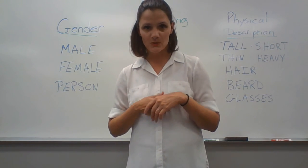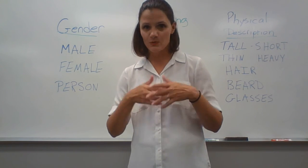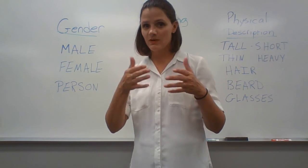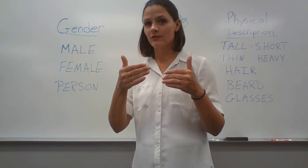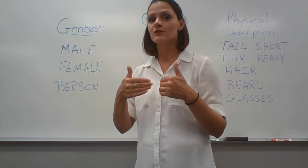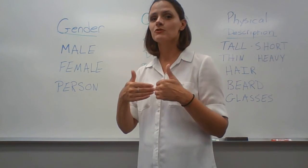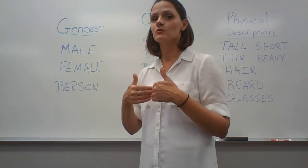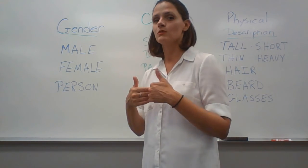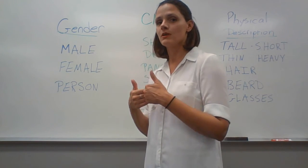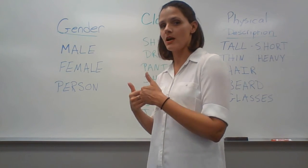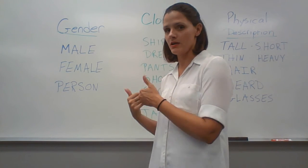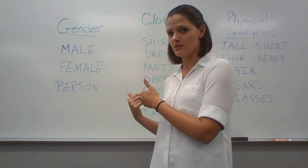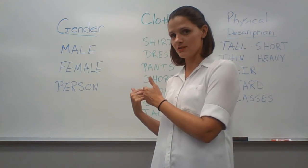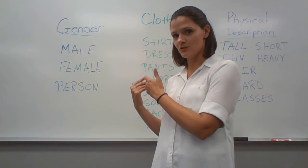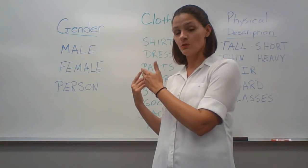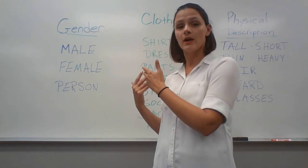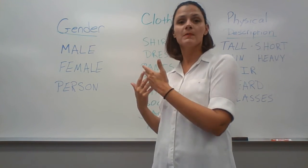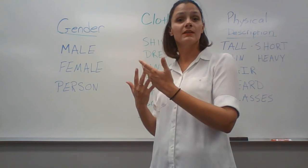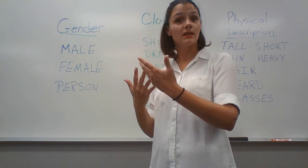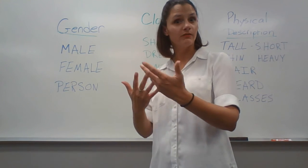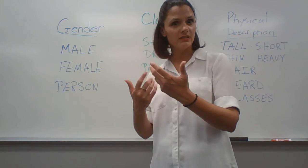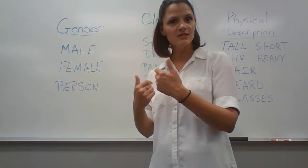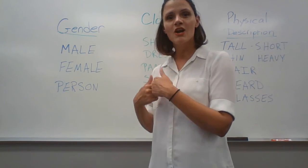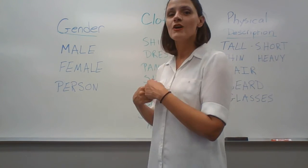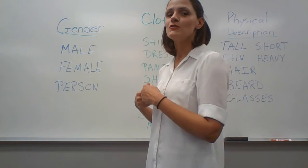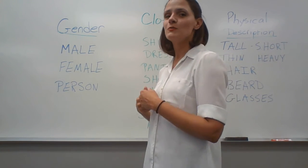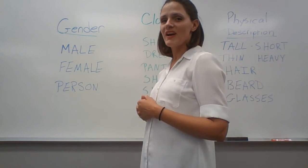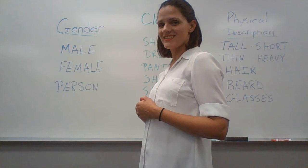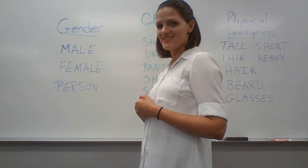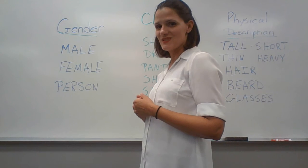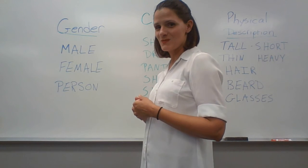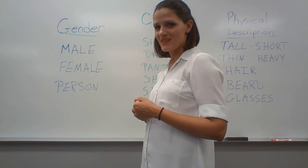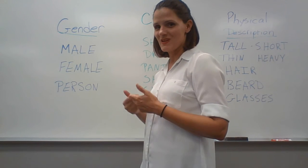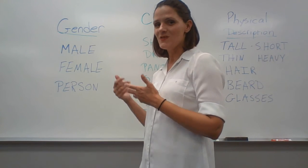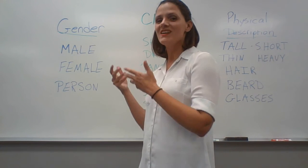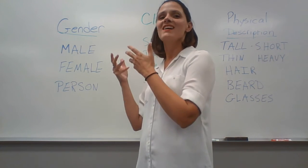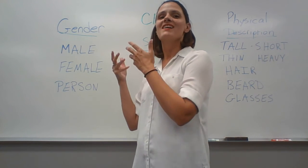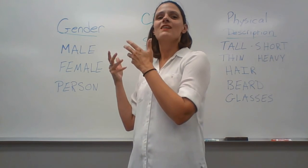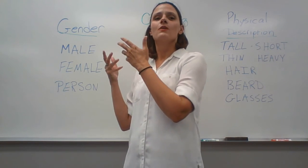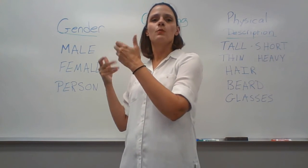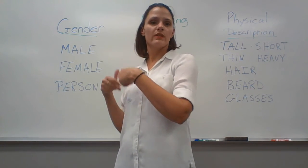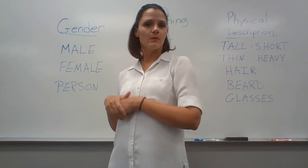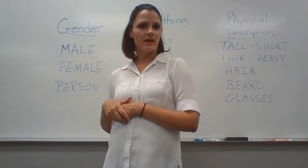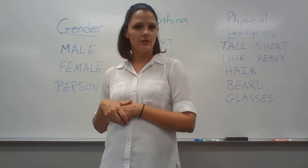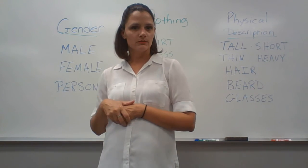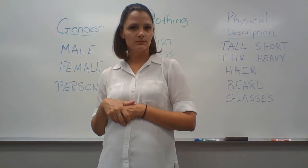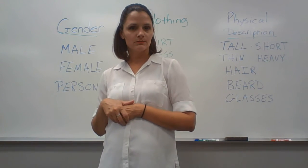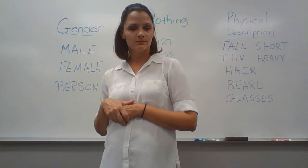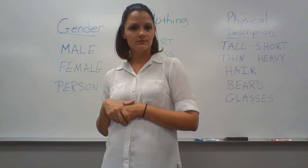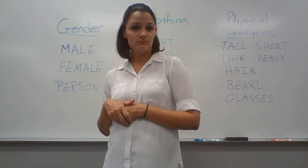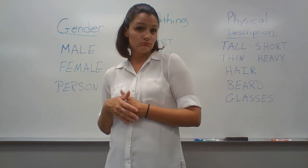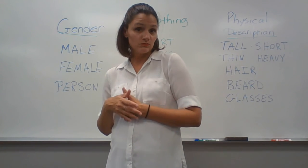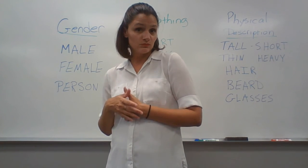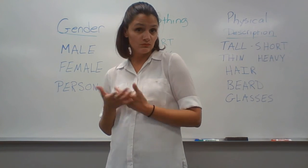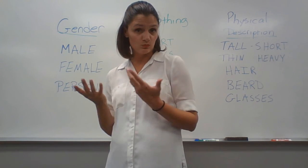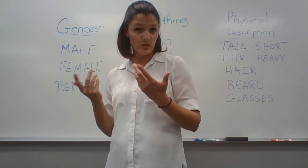whoever it is you conned into and you convinced to practice this with you. What do they wear? What do they